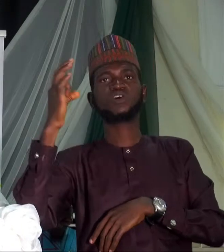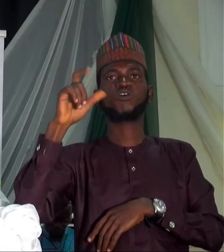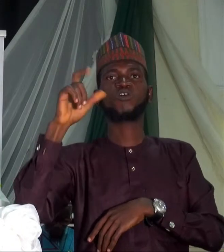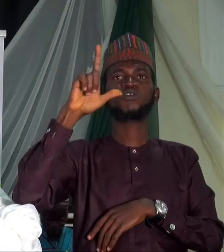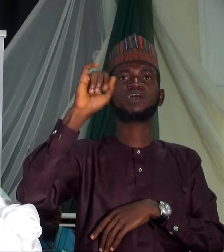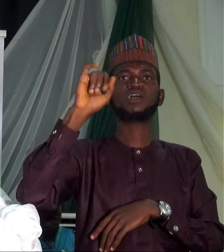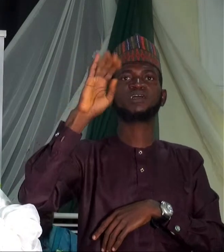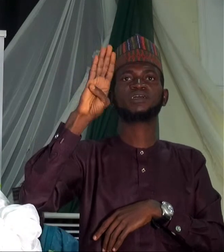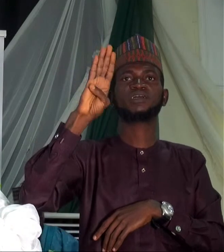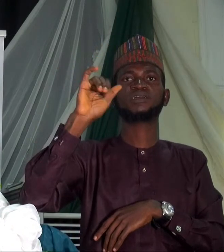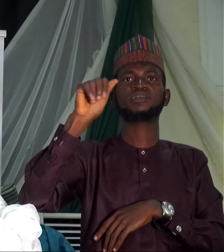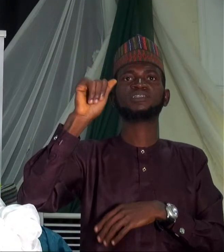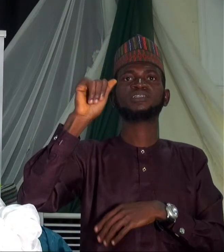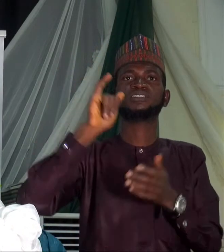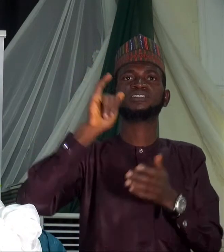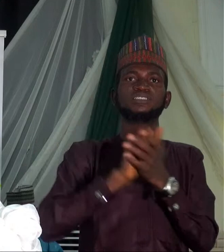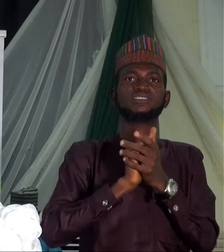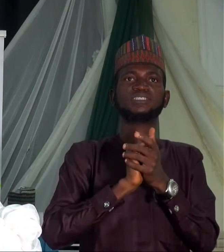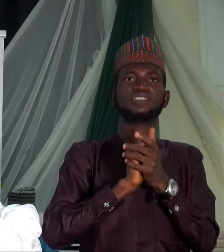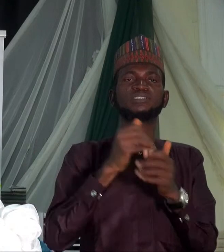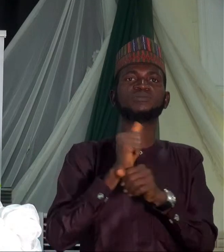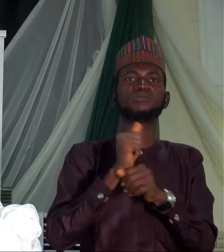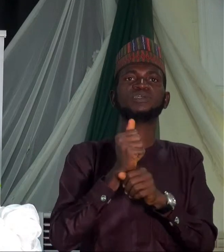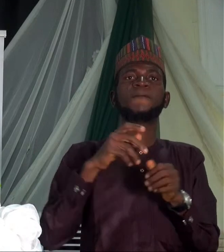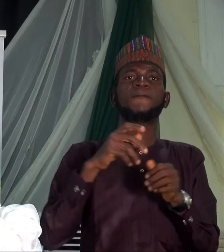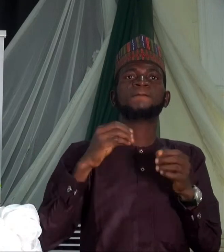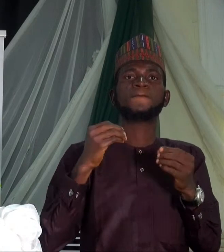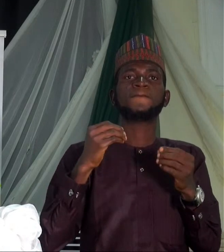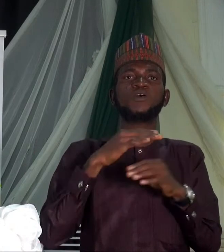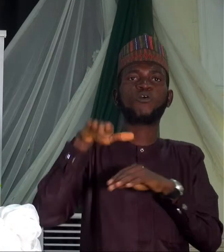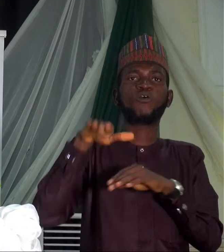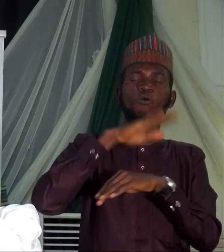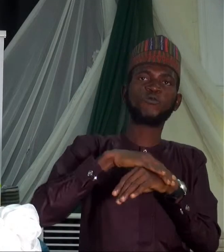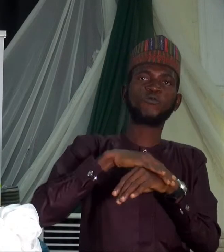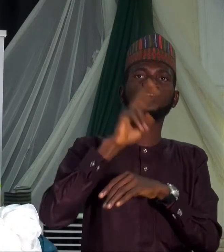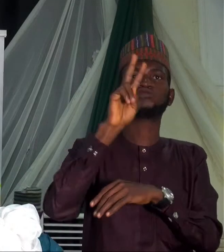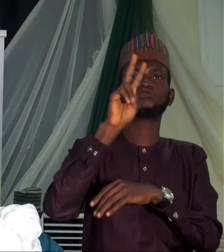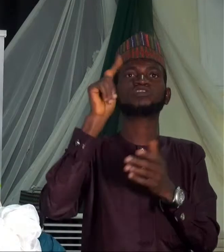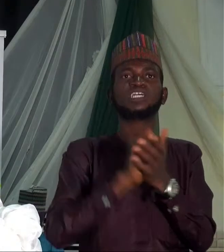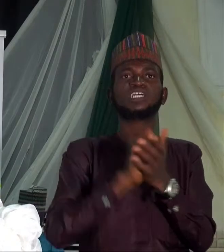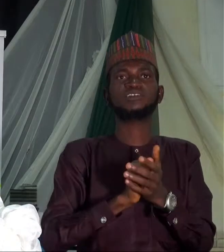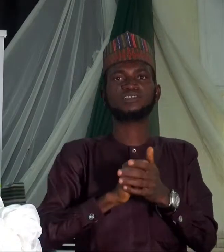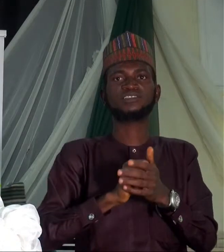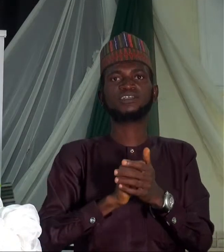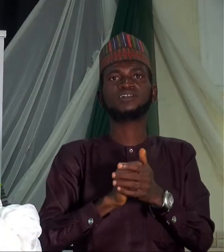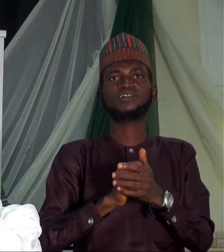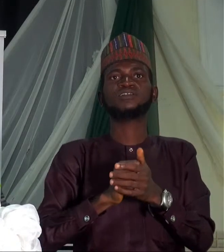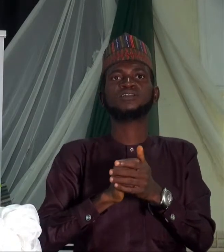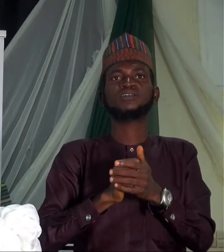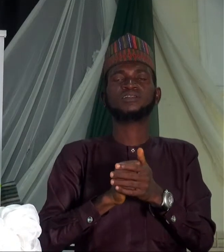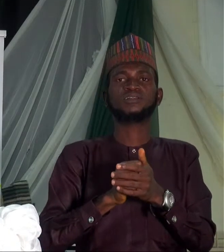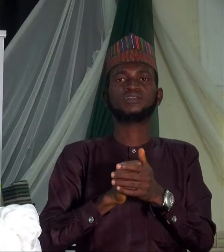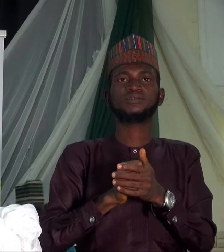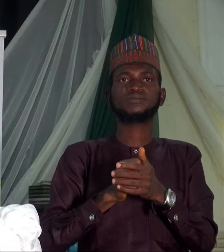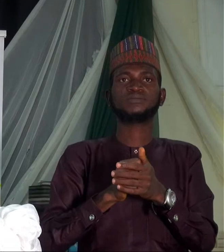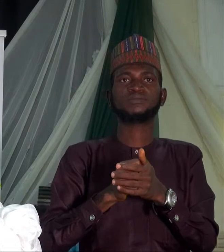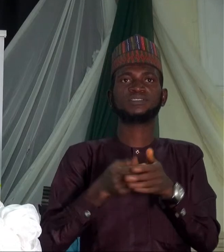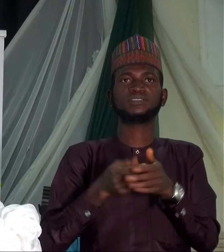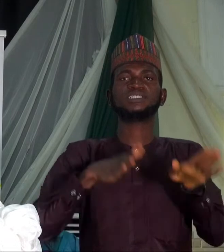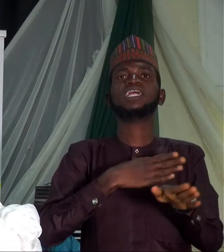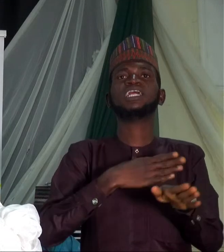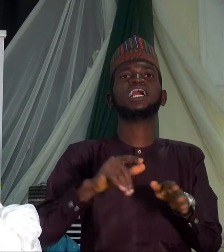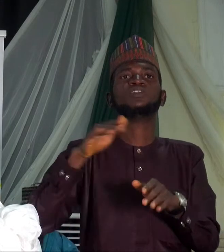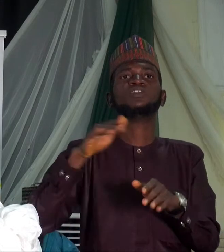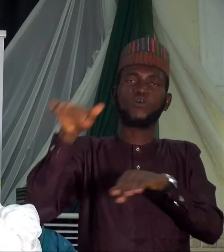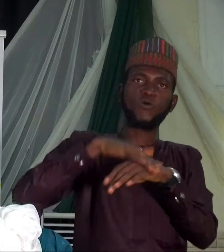over 2,000 lives, with over 10,000 people reportedly missing. We are